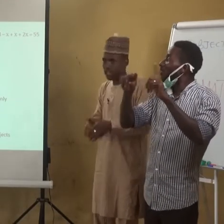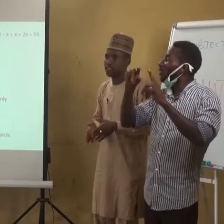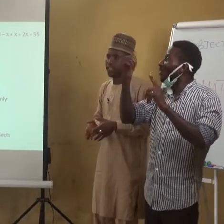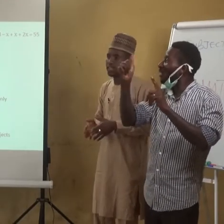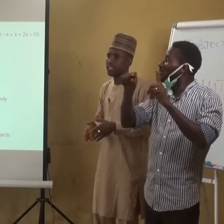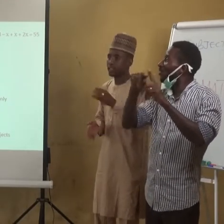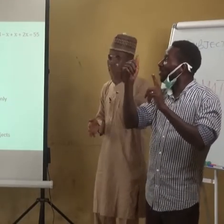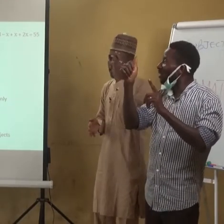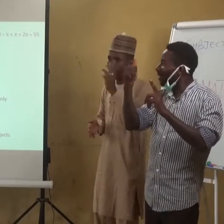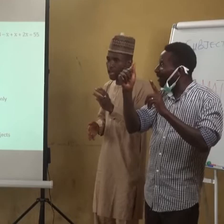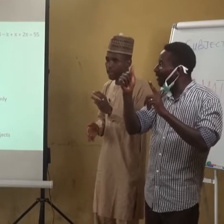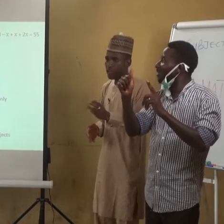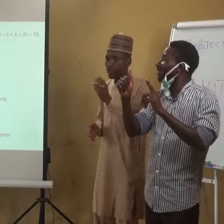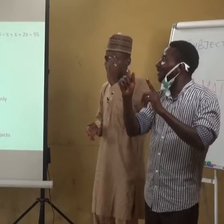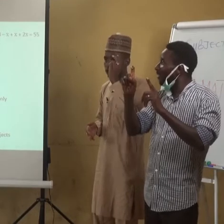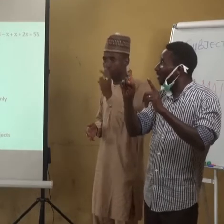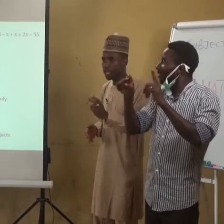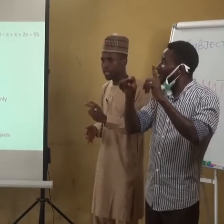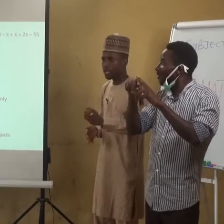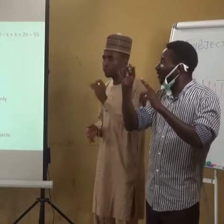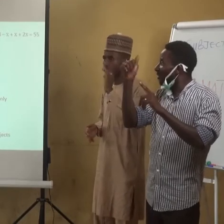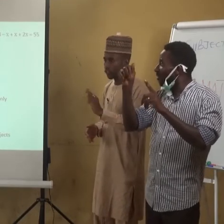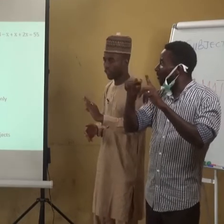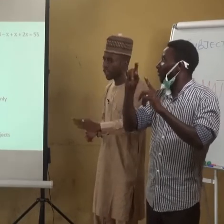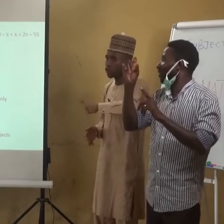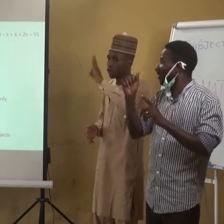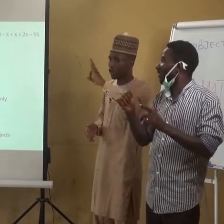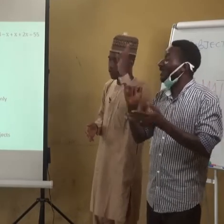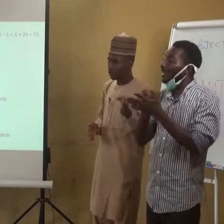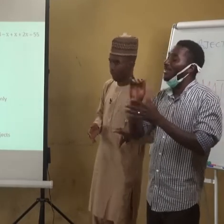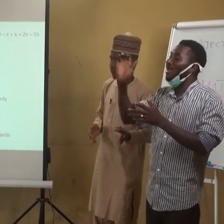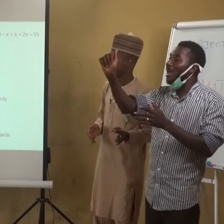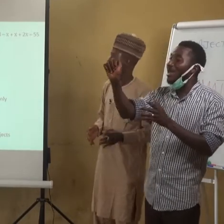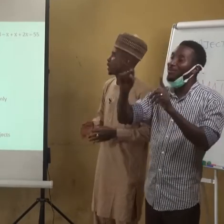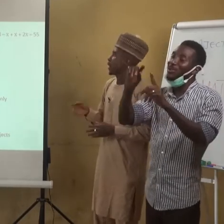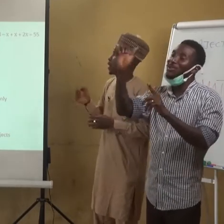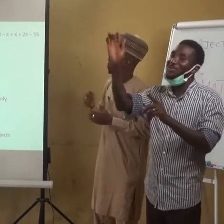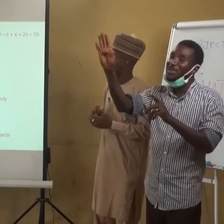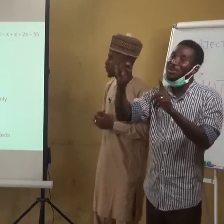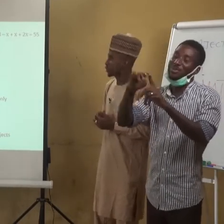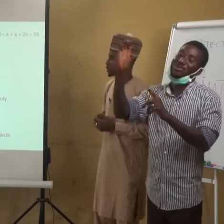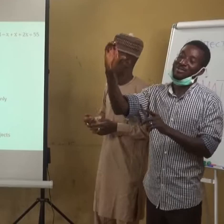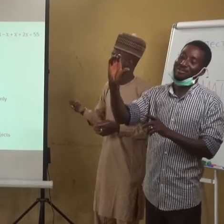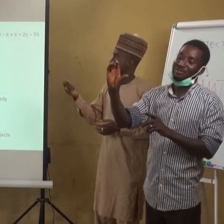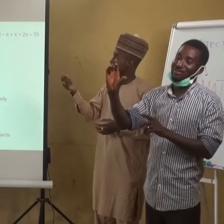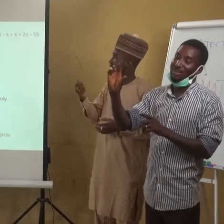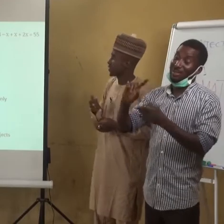10 plus x again, that is a plus b plus c that we have already obtained,